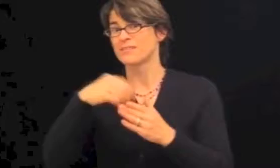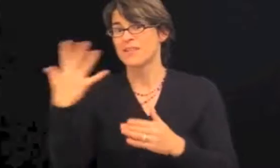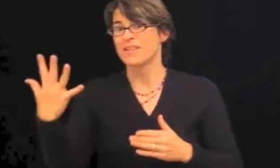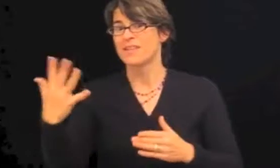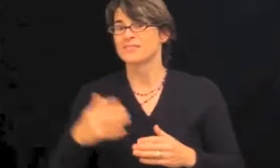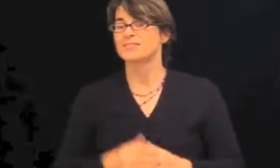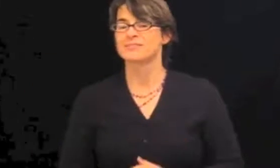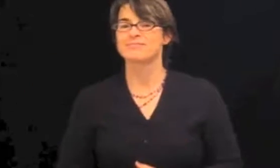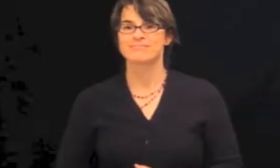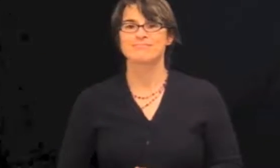people will kill themselves.